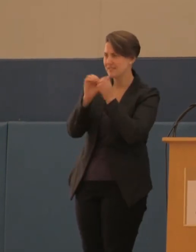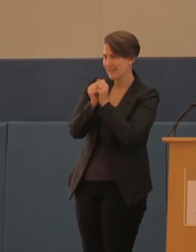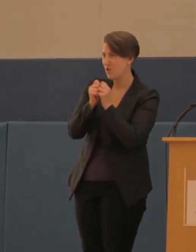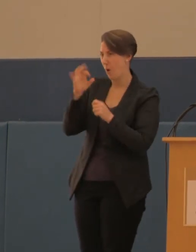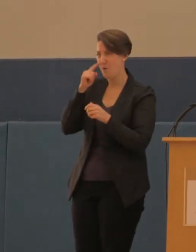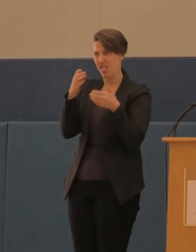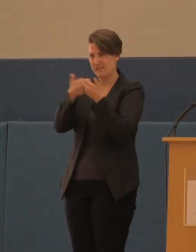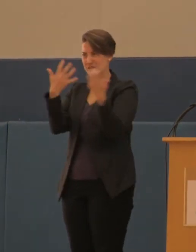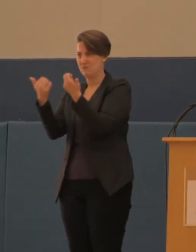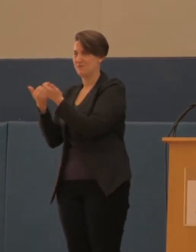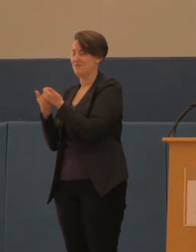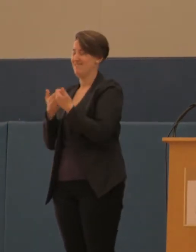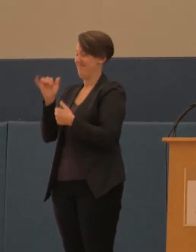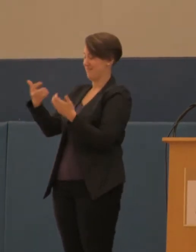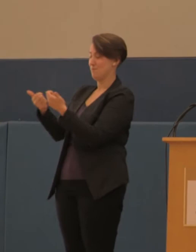this.